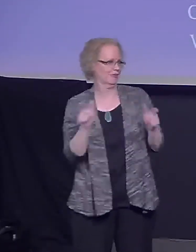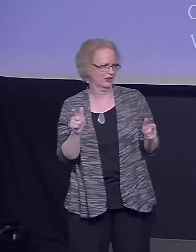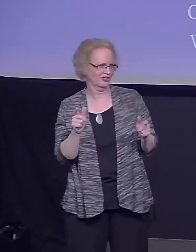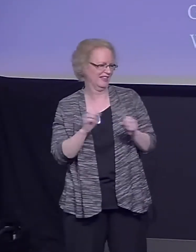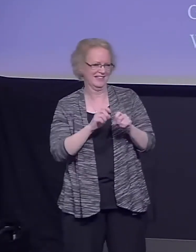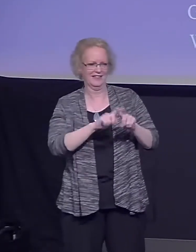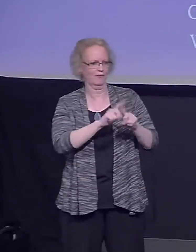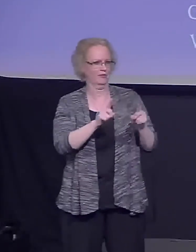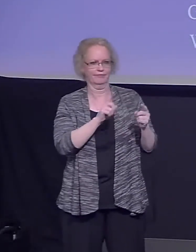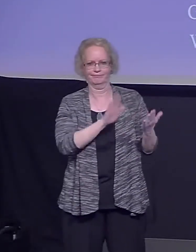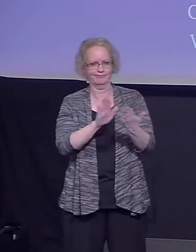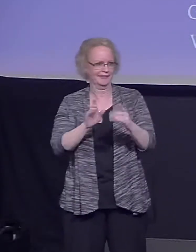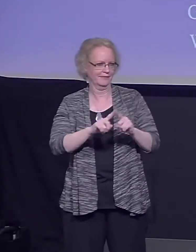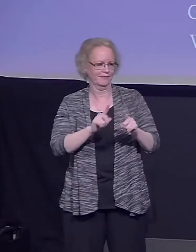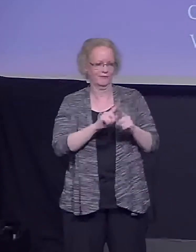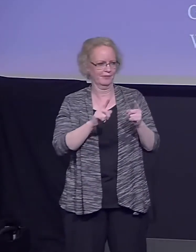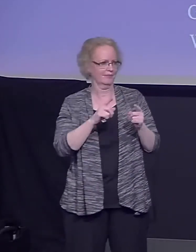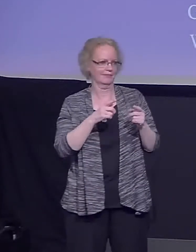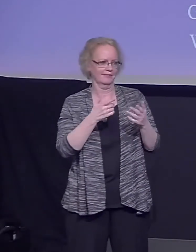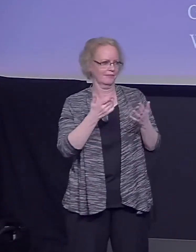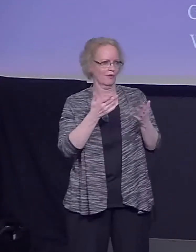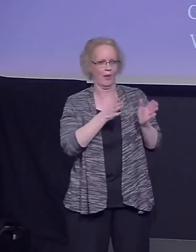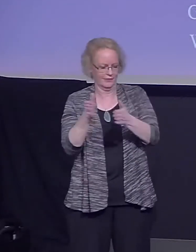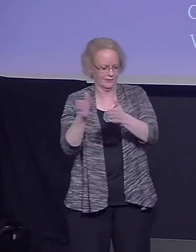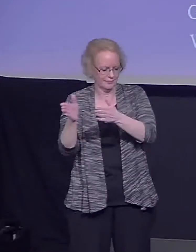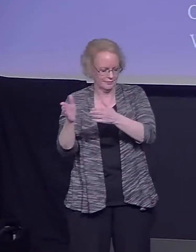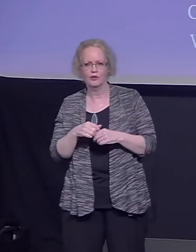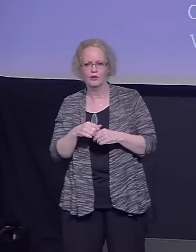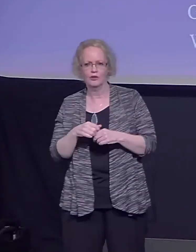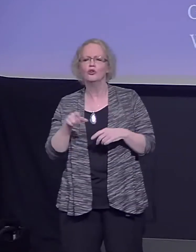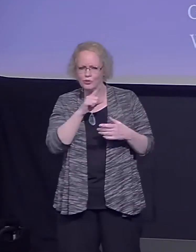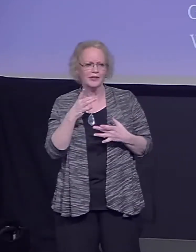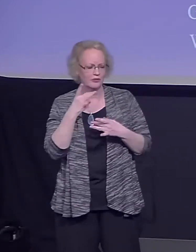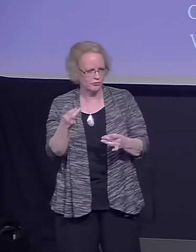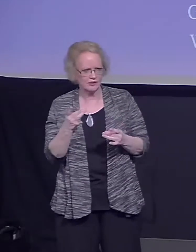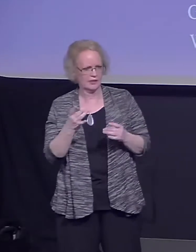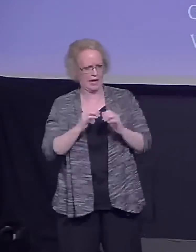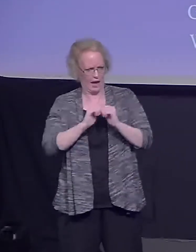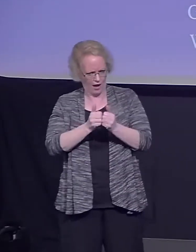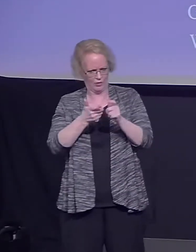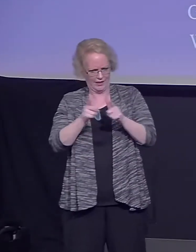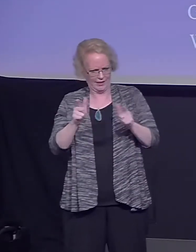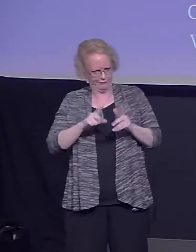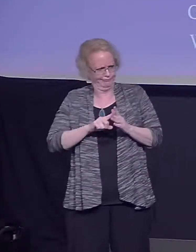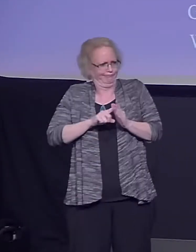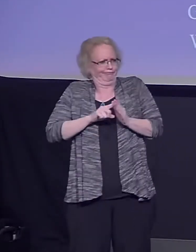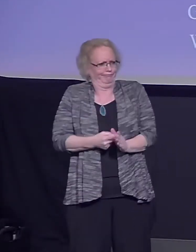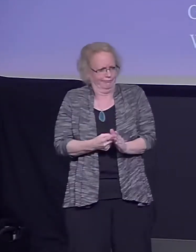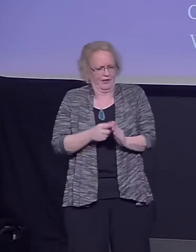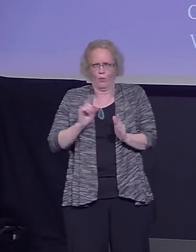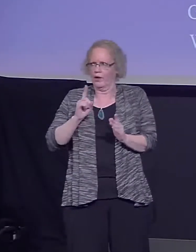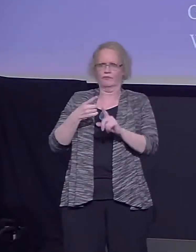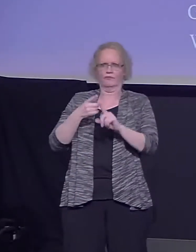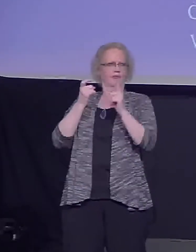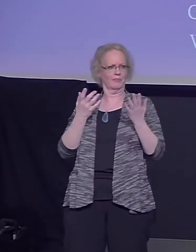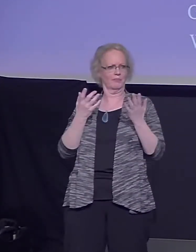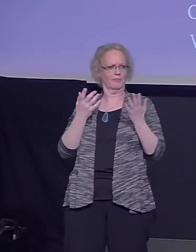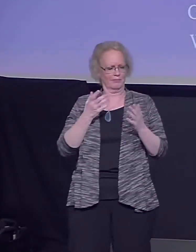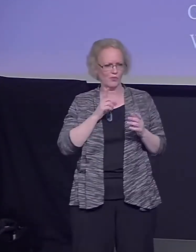we're interested in how language came from, as a cognitive ability, as sort of the epitome of our